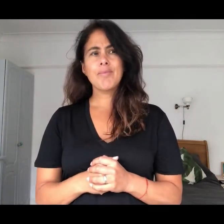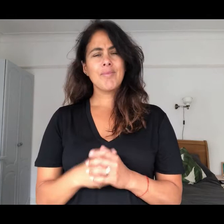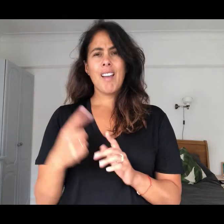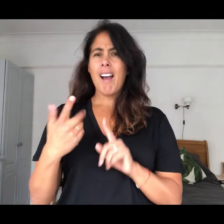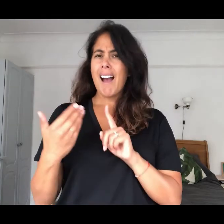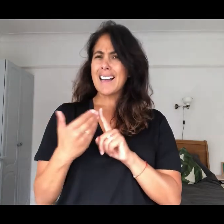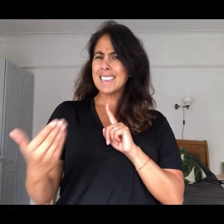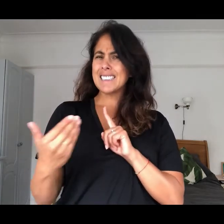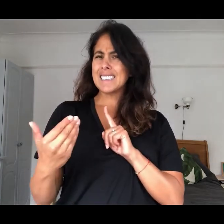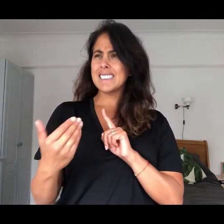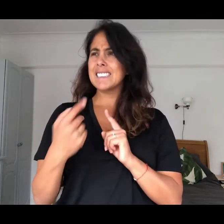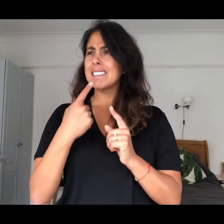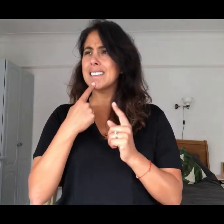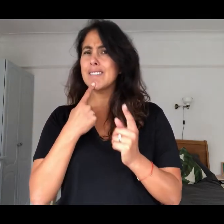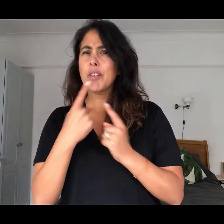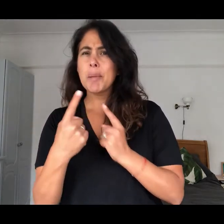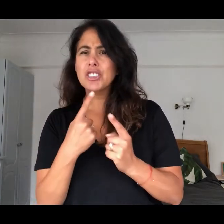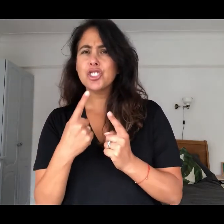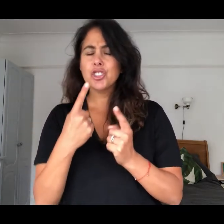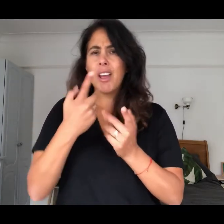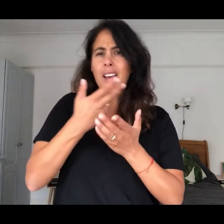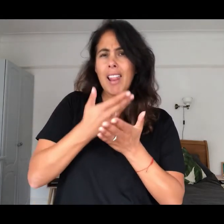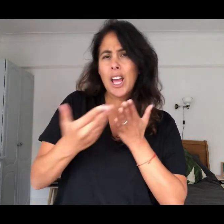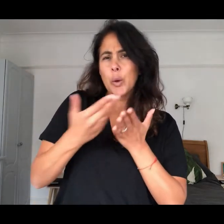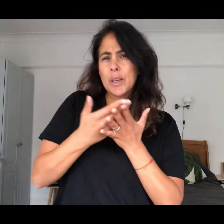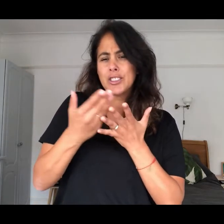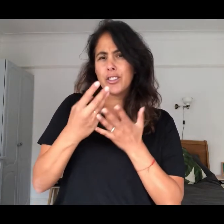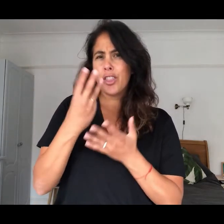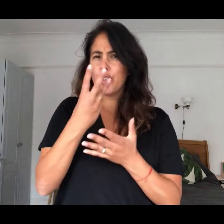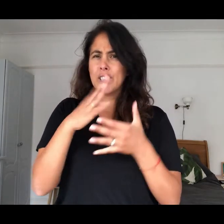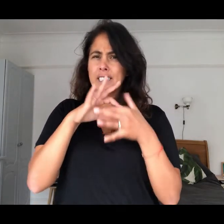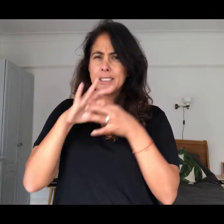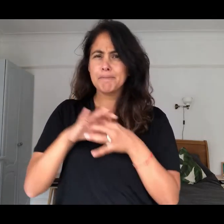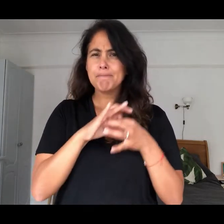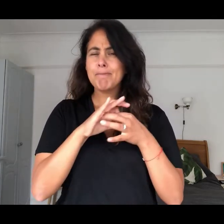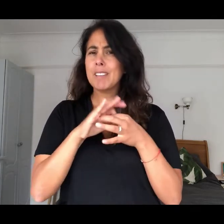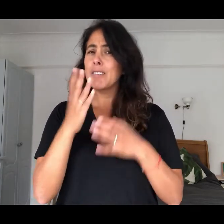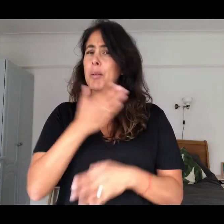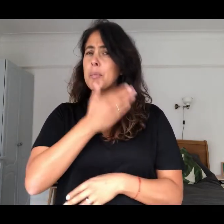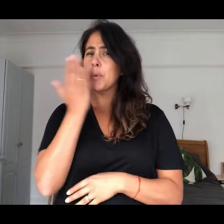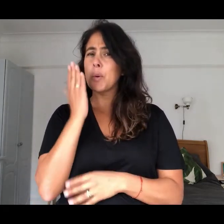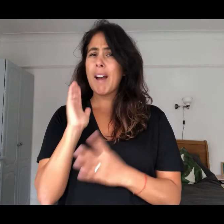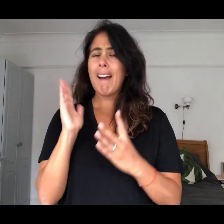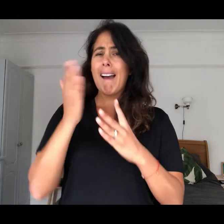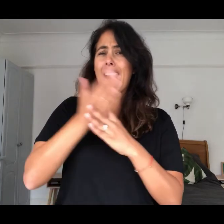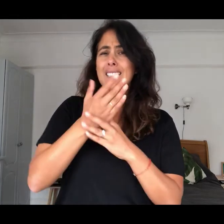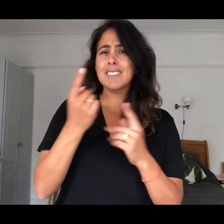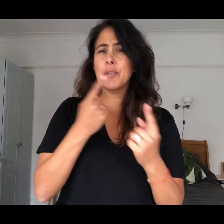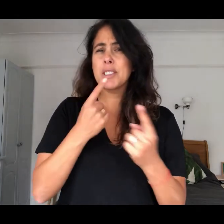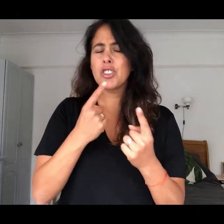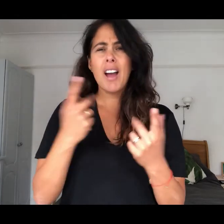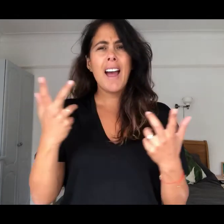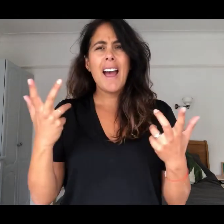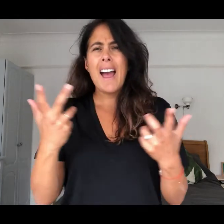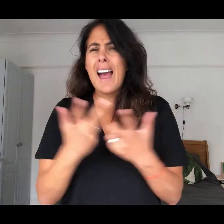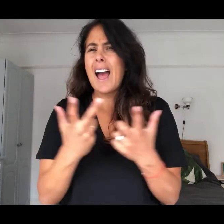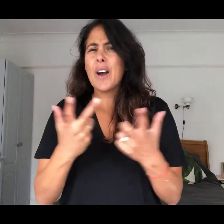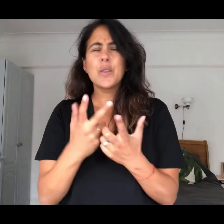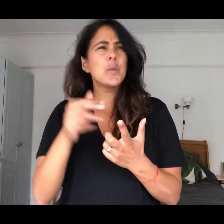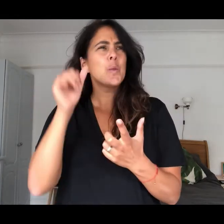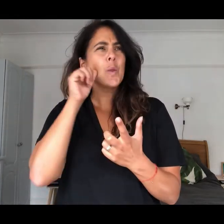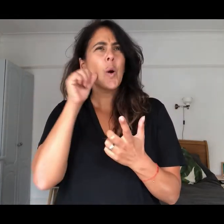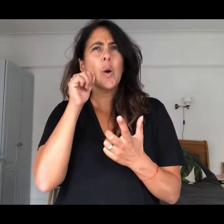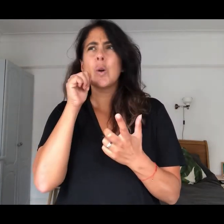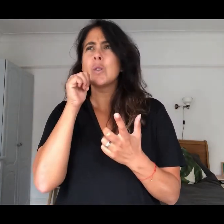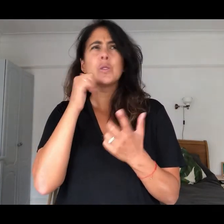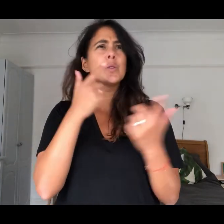about identity, information, and language. If you don't have access to the information, how the hell